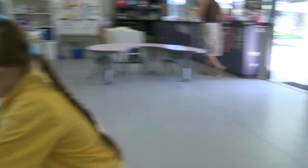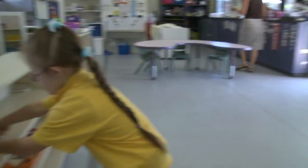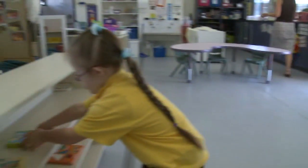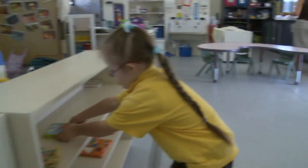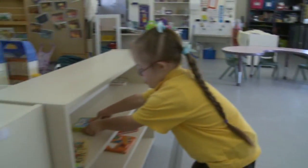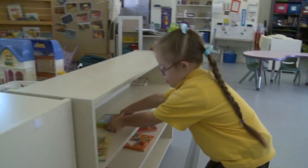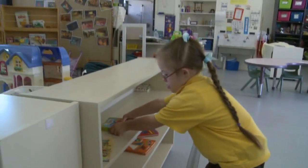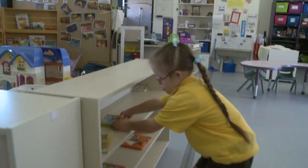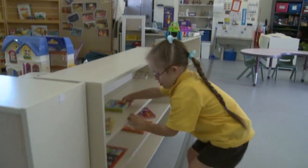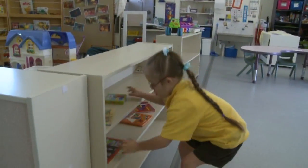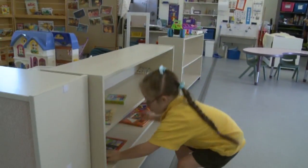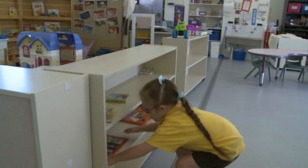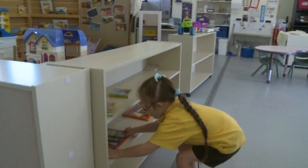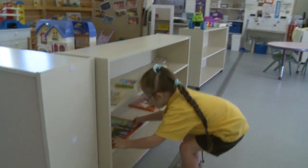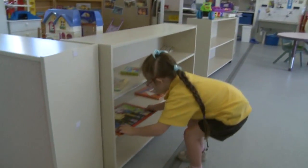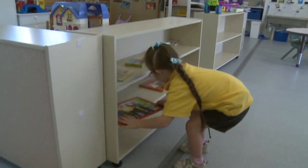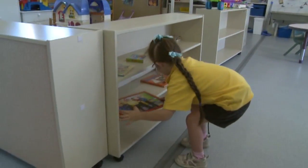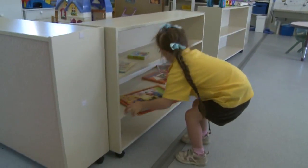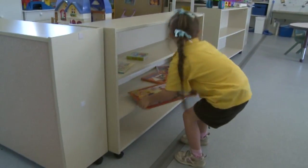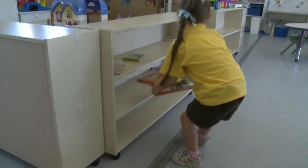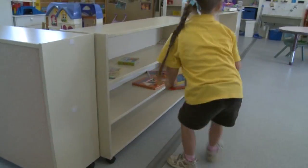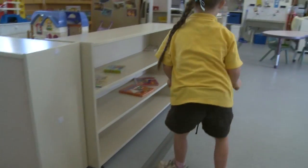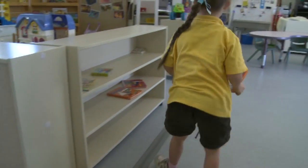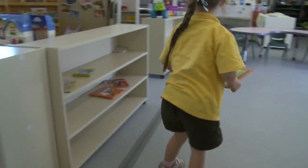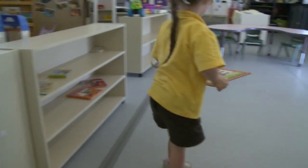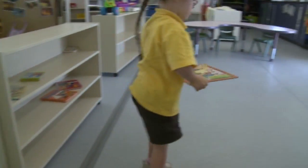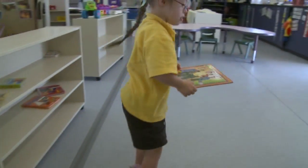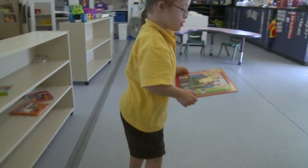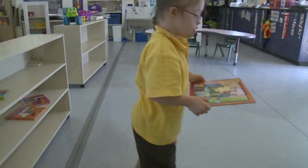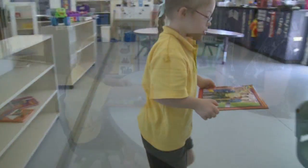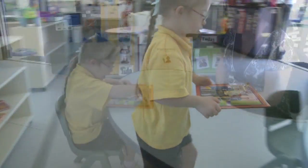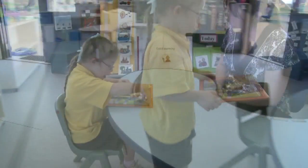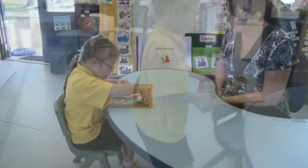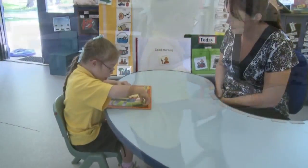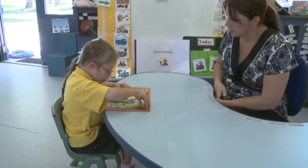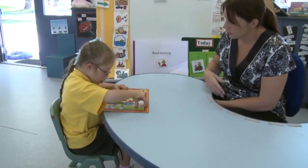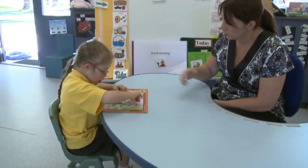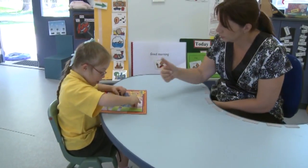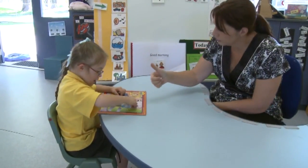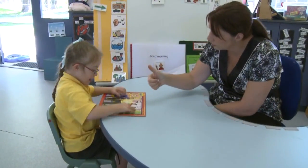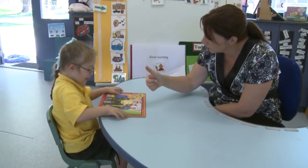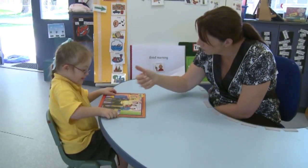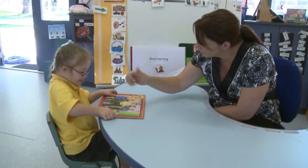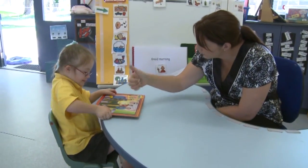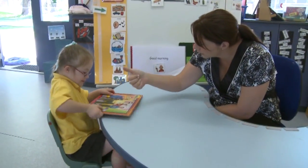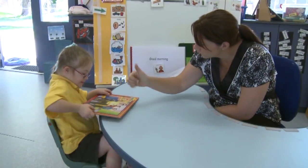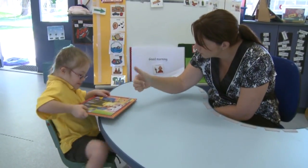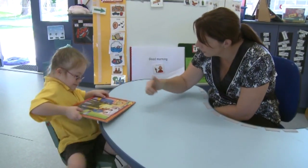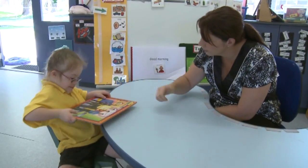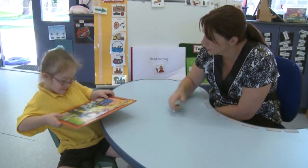visual systems, can be represented as object symbols, photos, or computer line drawings, as appropriate. Good girl! We're finished now. You need